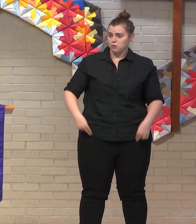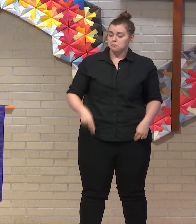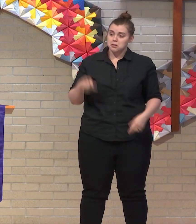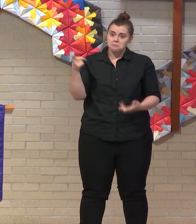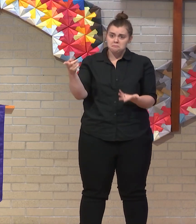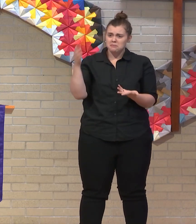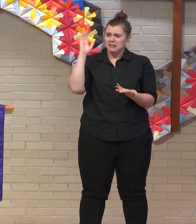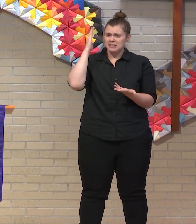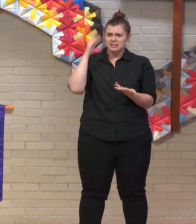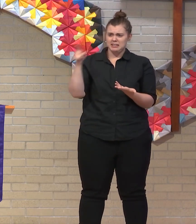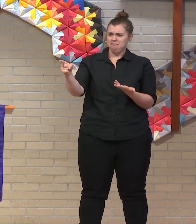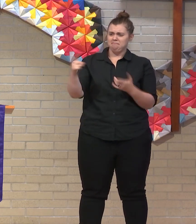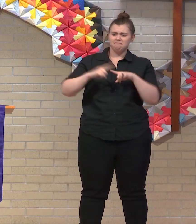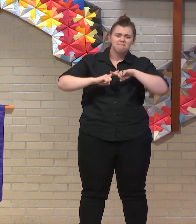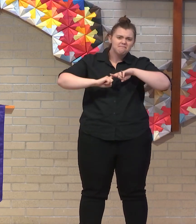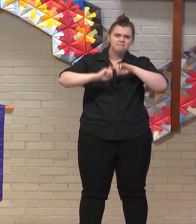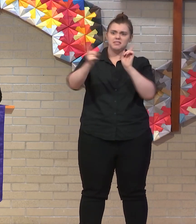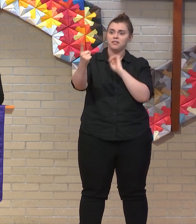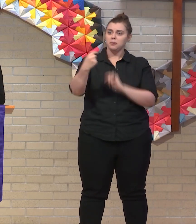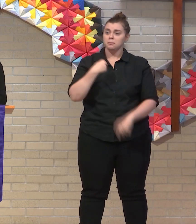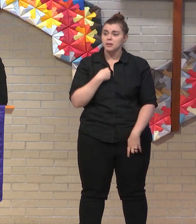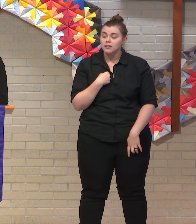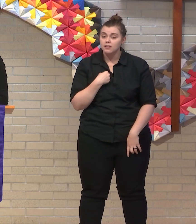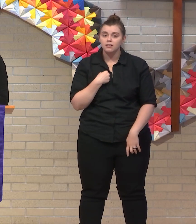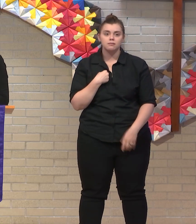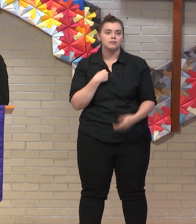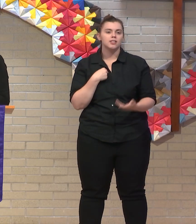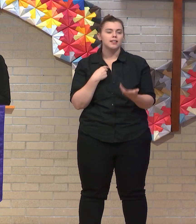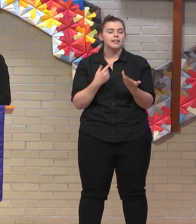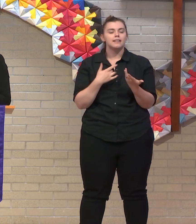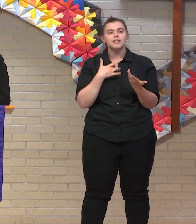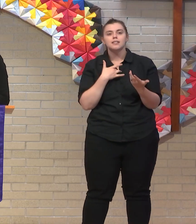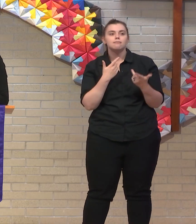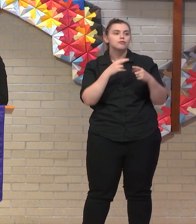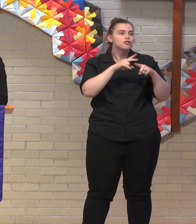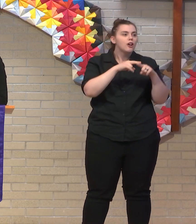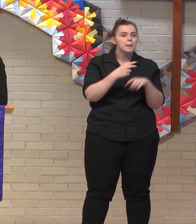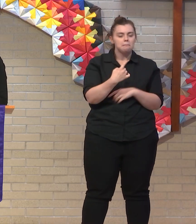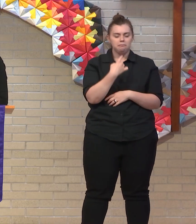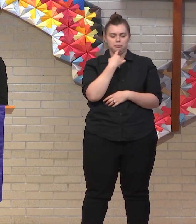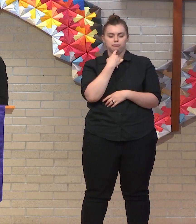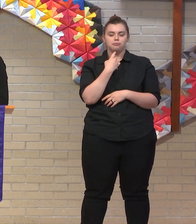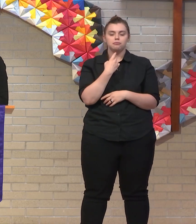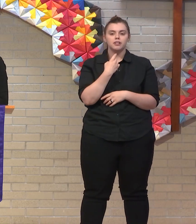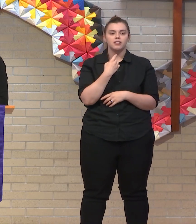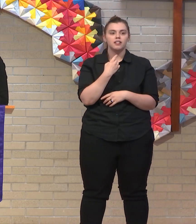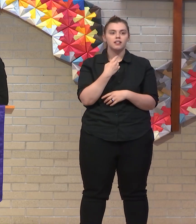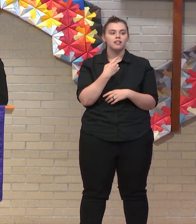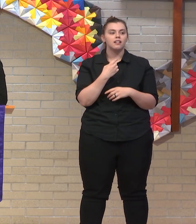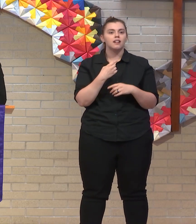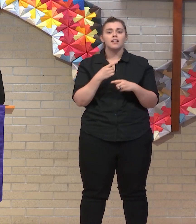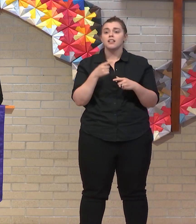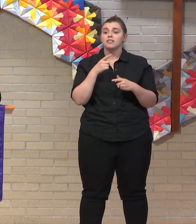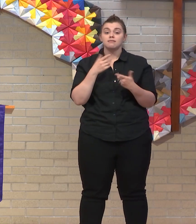seems so unlike you, this saltiness, the bitterness, the manifold magnificence of